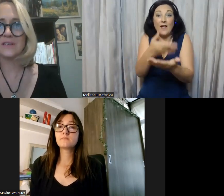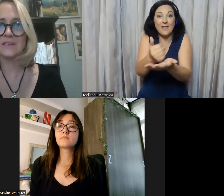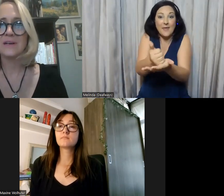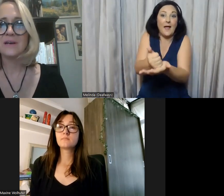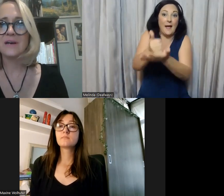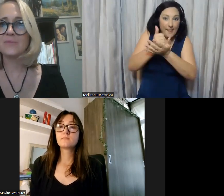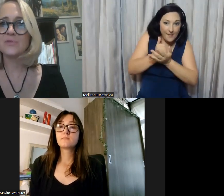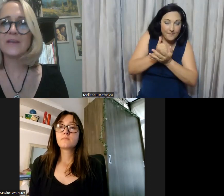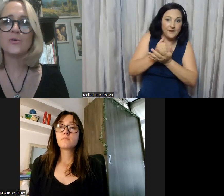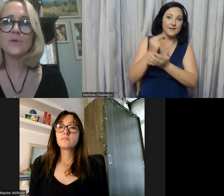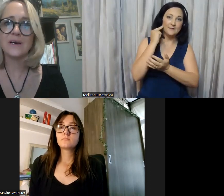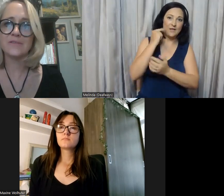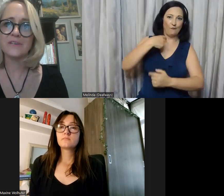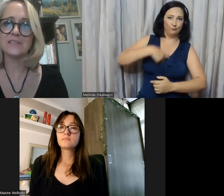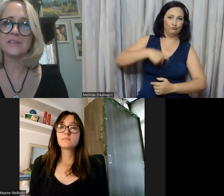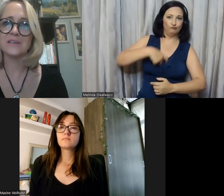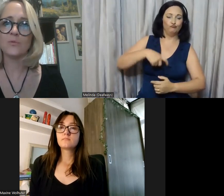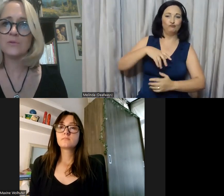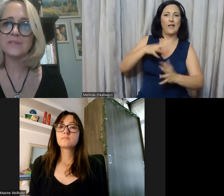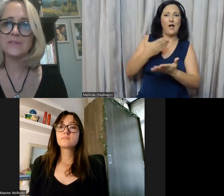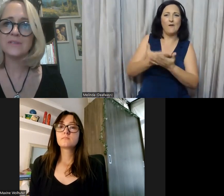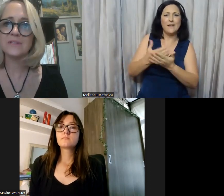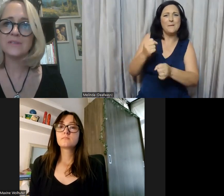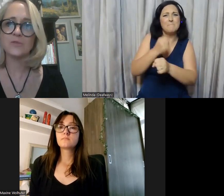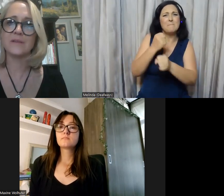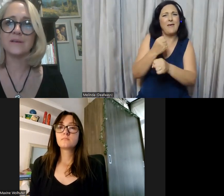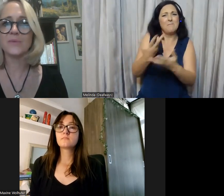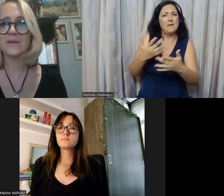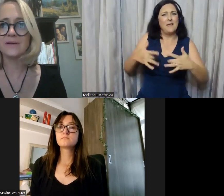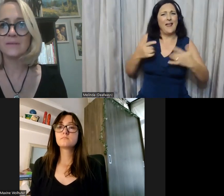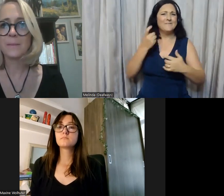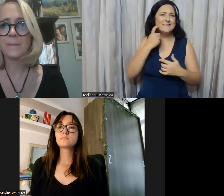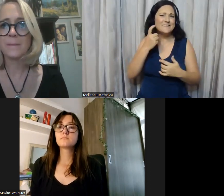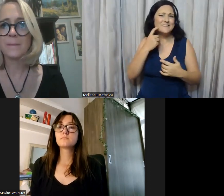person to make your life easier, what would that one thing be?